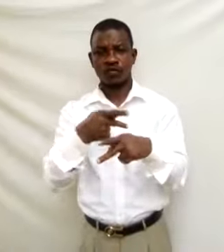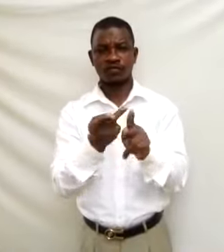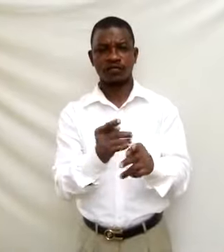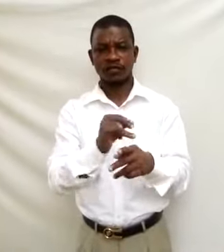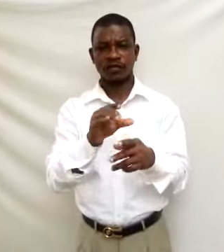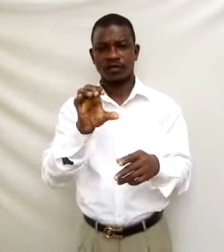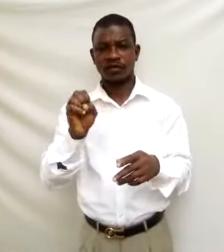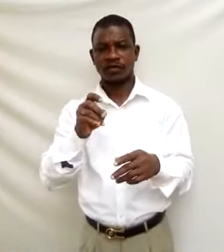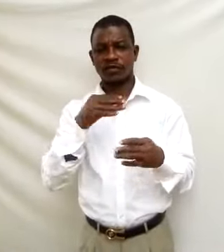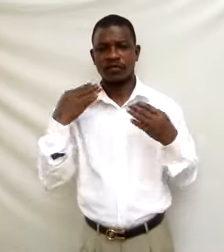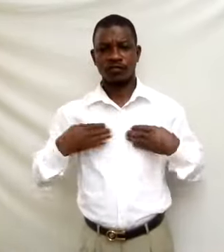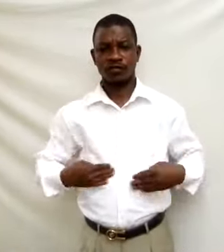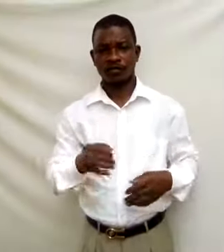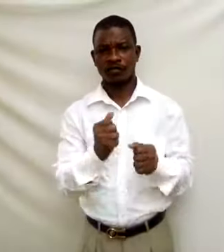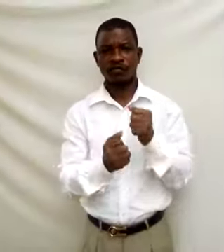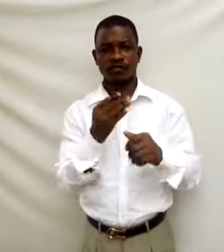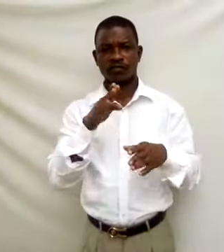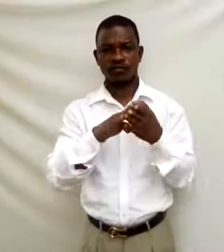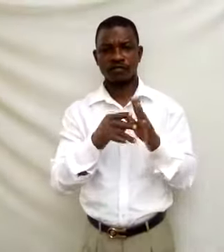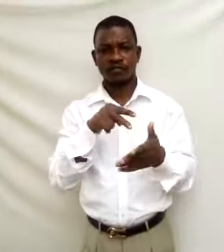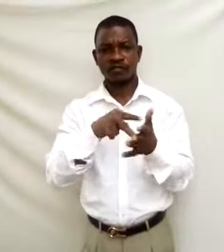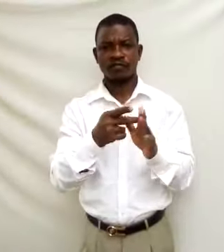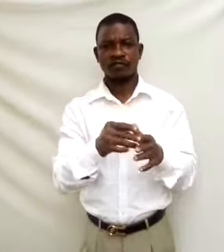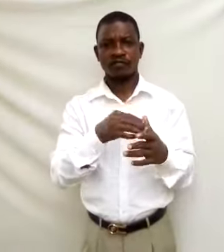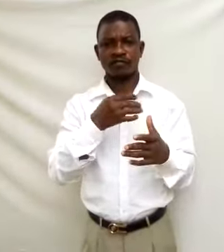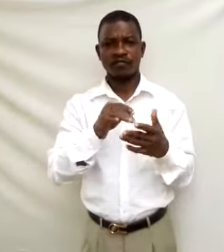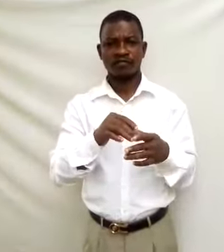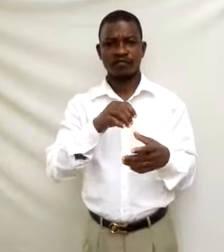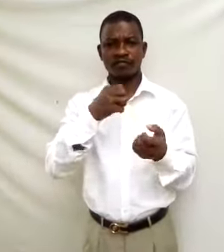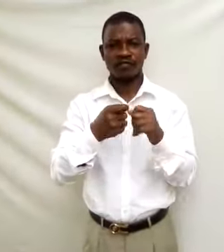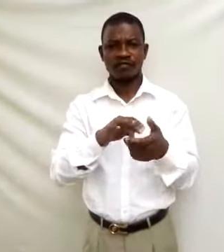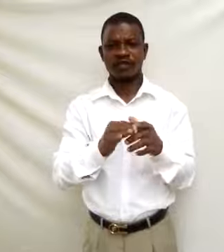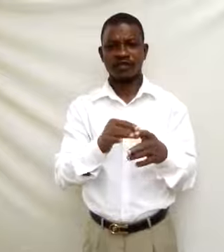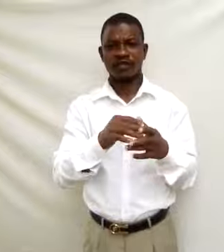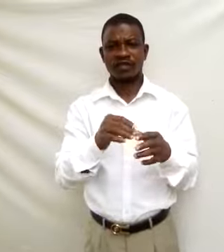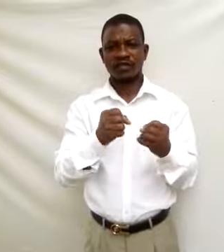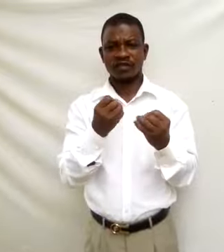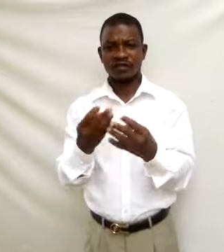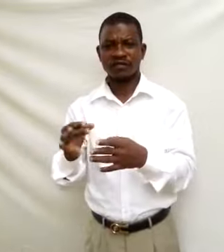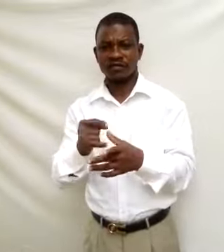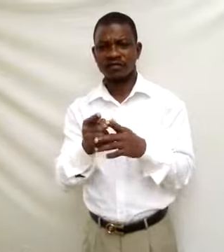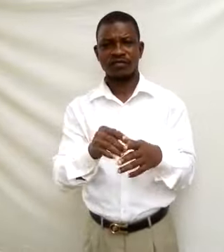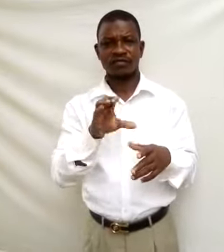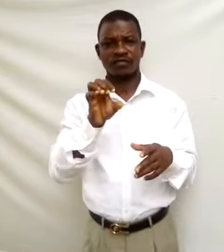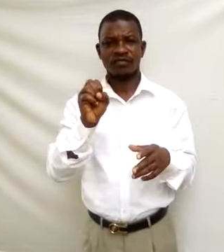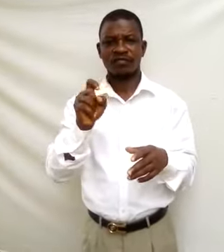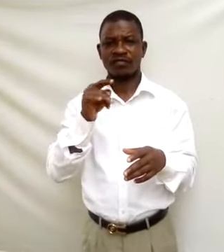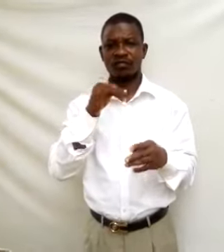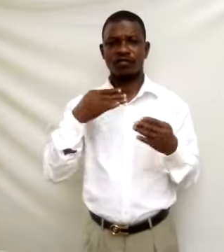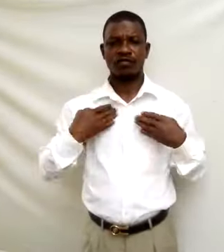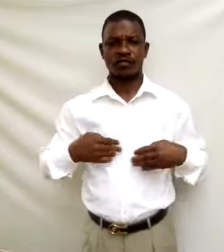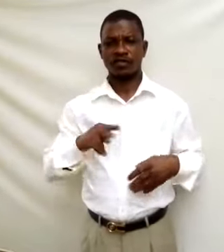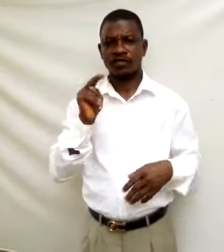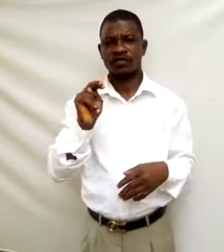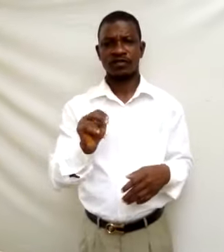or body which may be toxic or which are in excess of the cell or body needs in